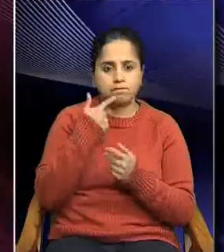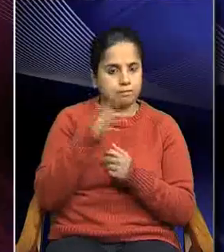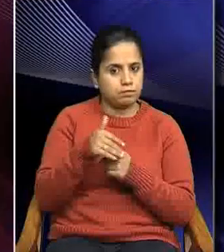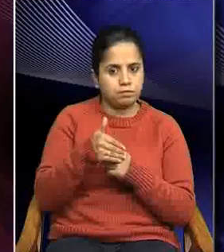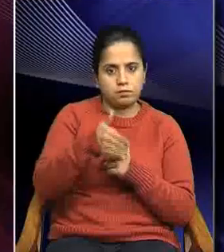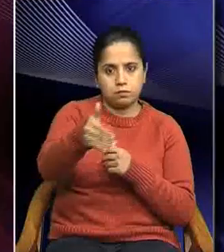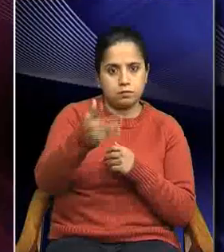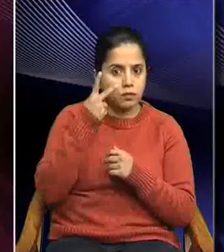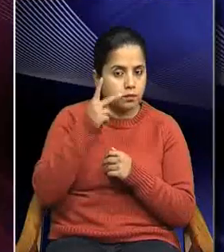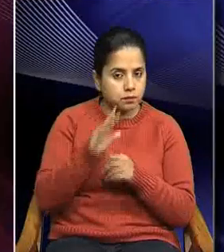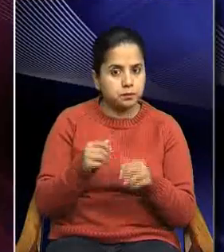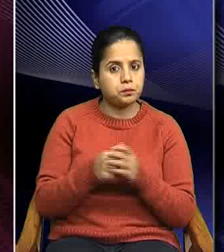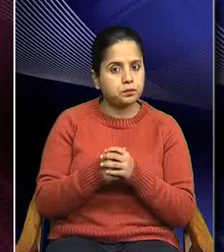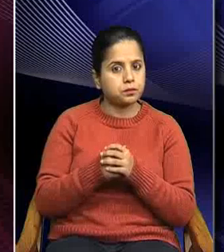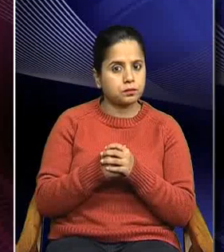Over different